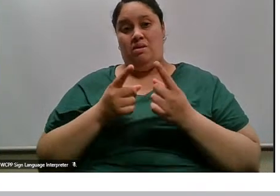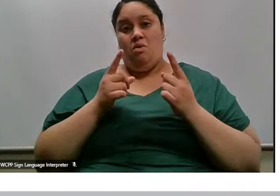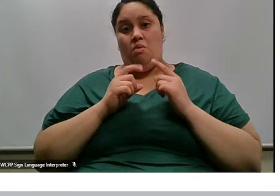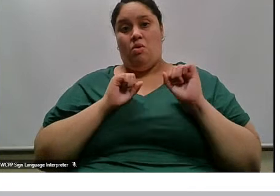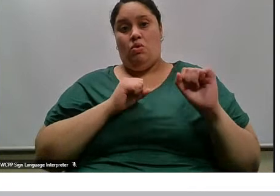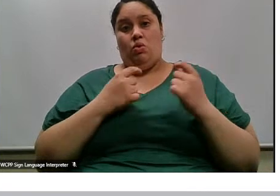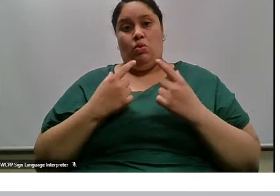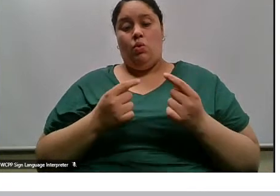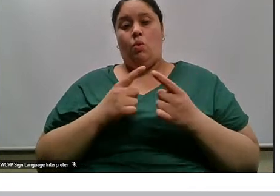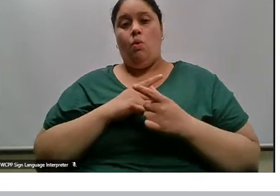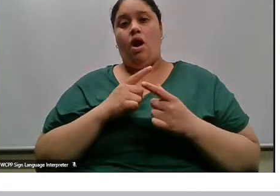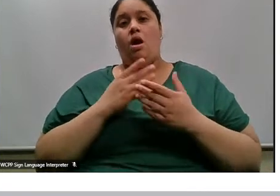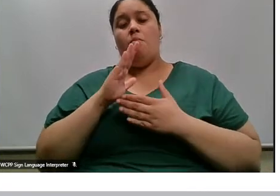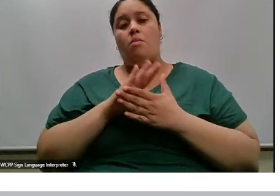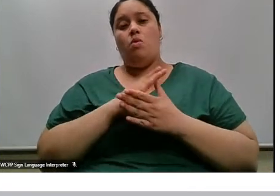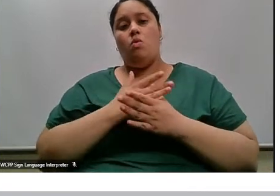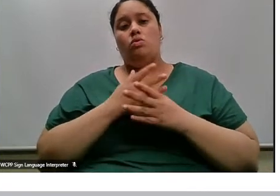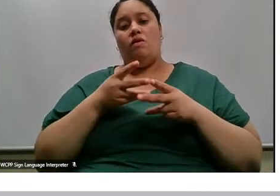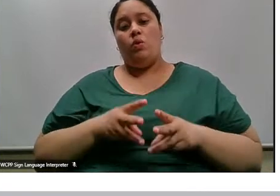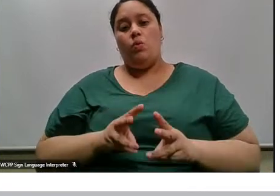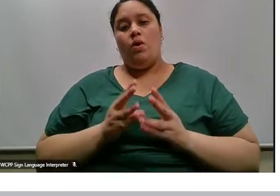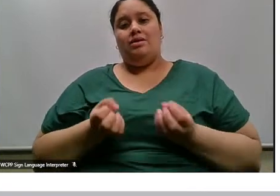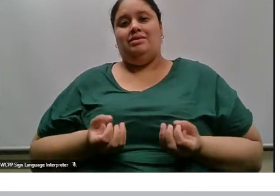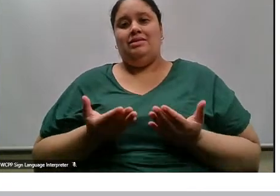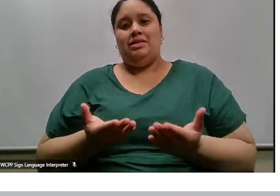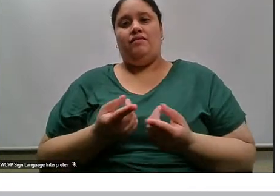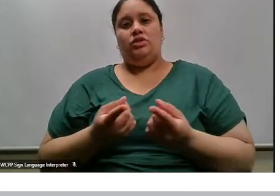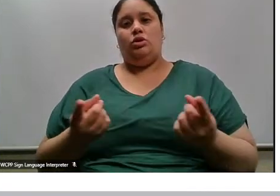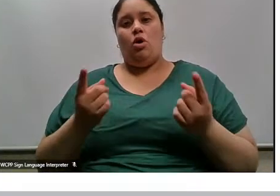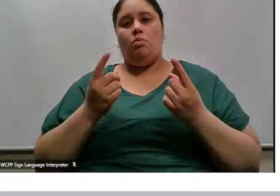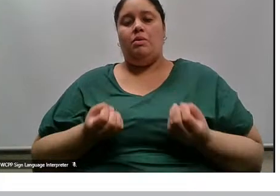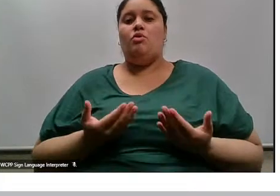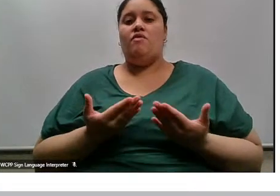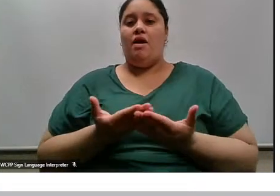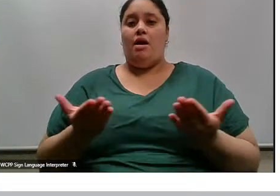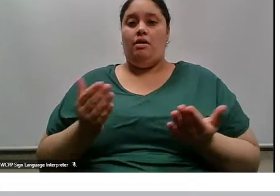of the nature that the service the department is rendering?